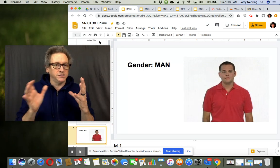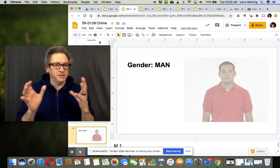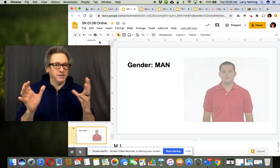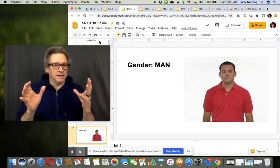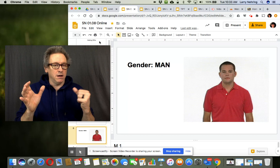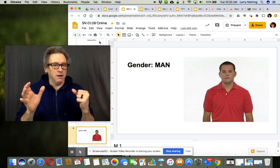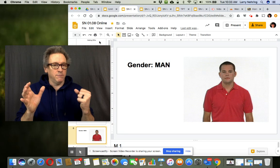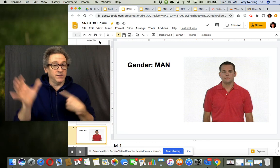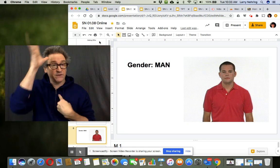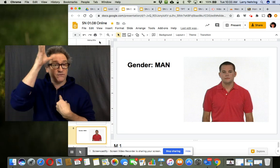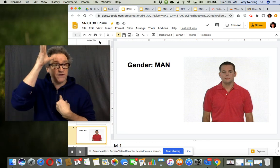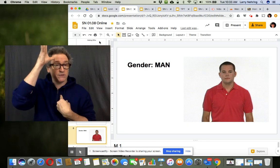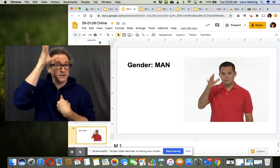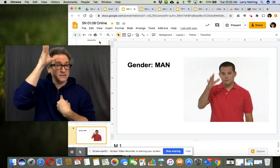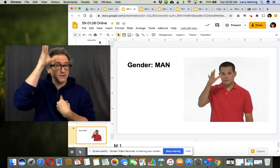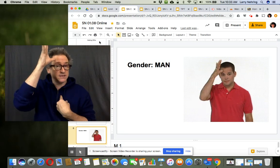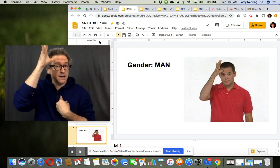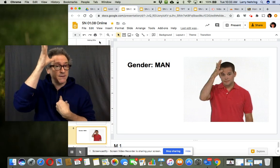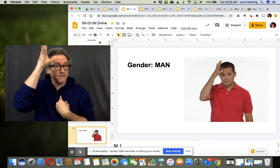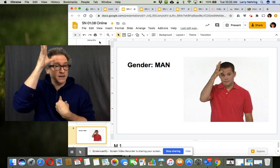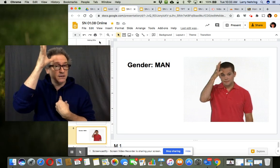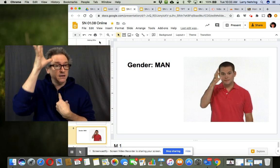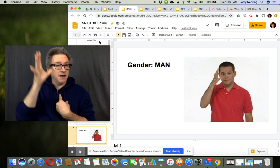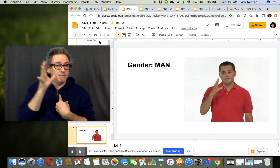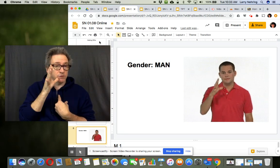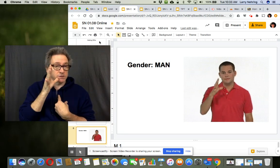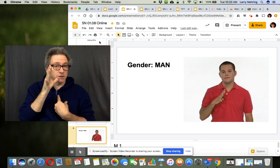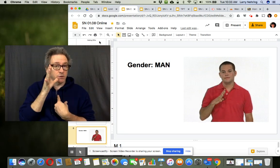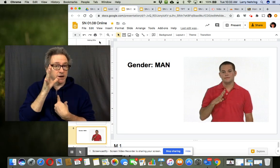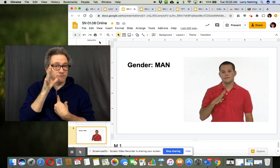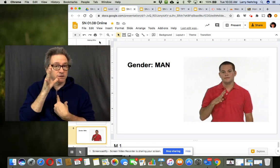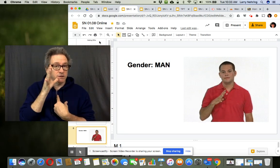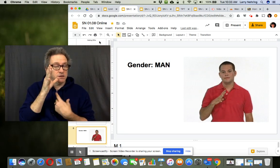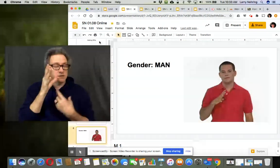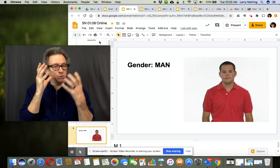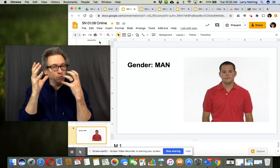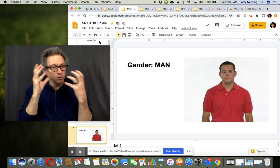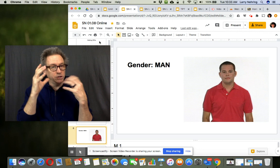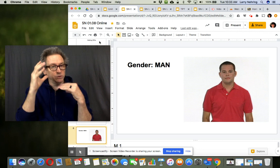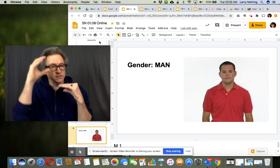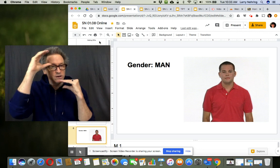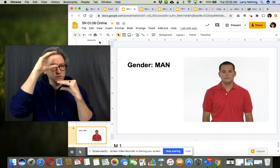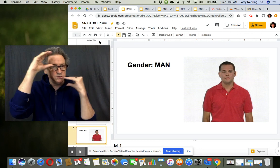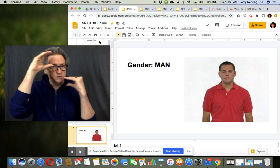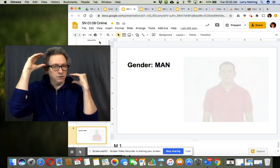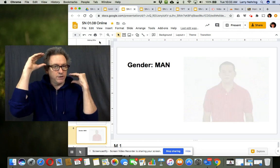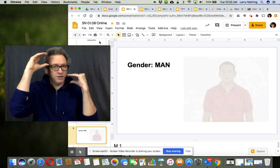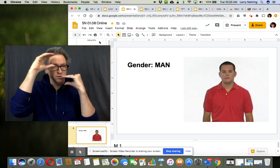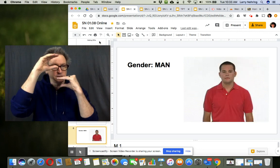also see that the sign for father is up on the top half of the head, and mother is in the lower half. So we will use